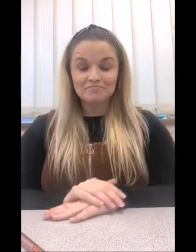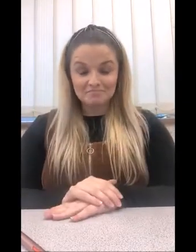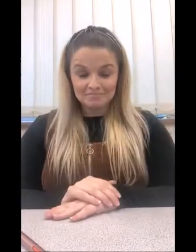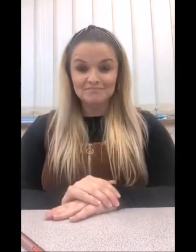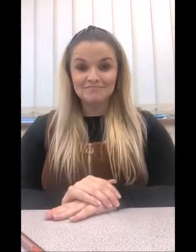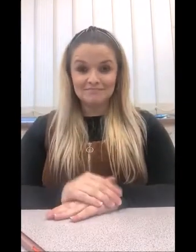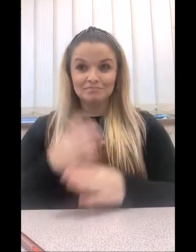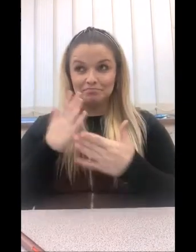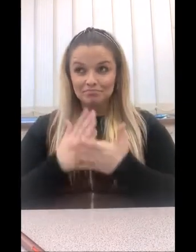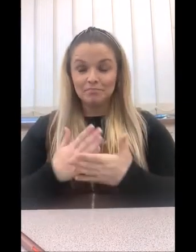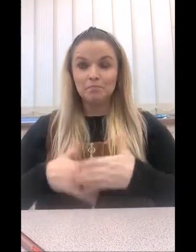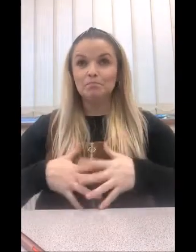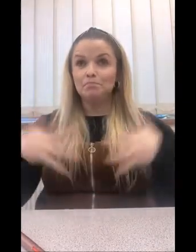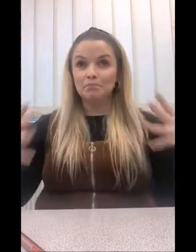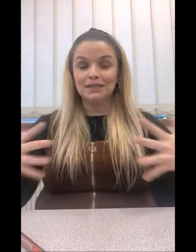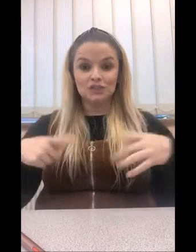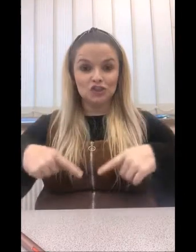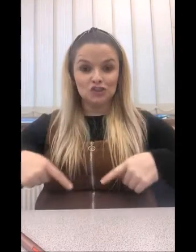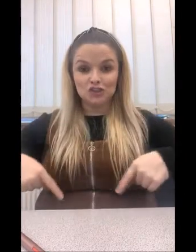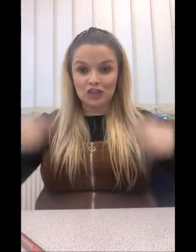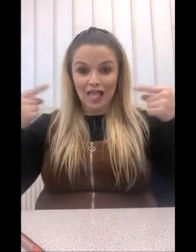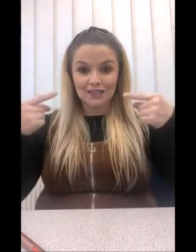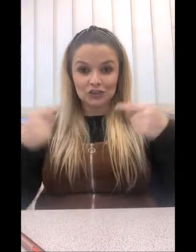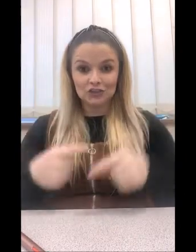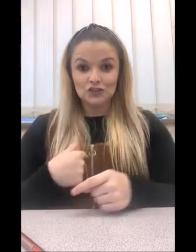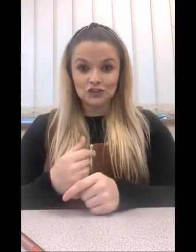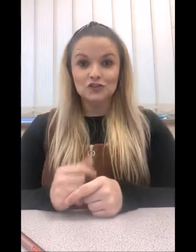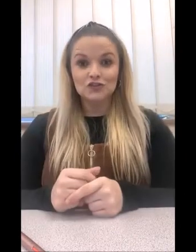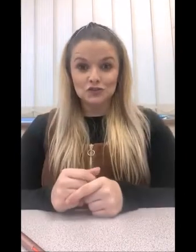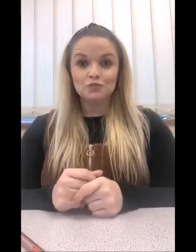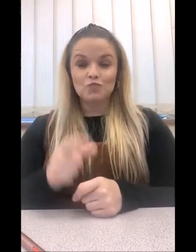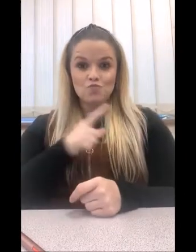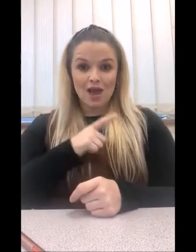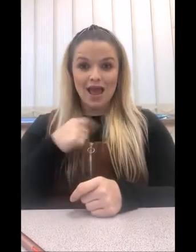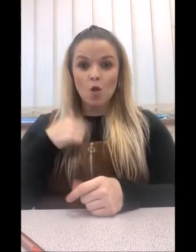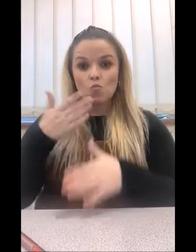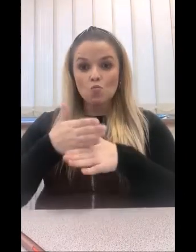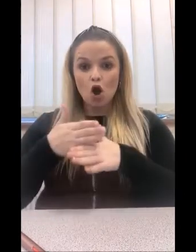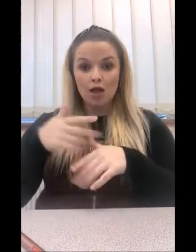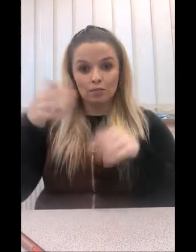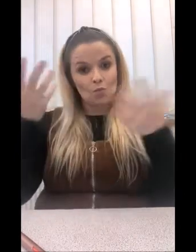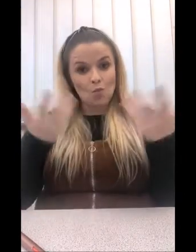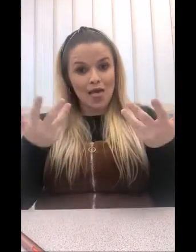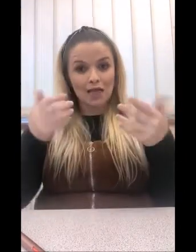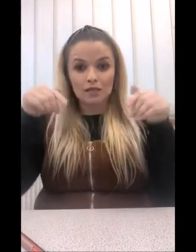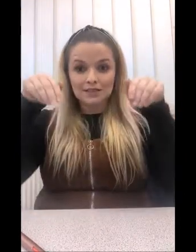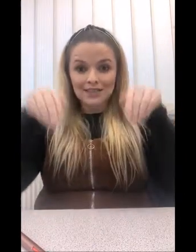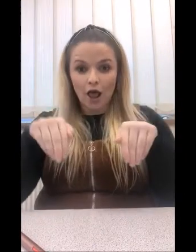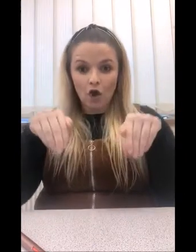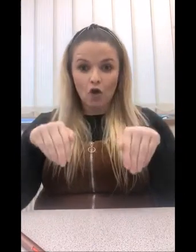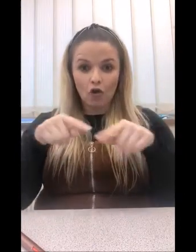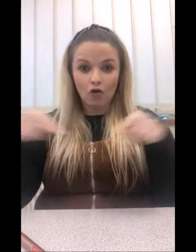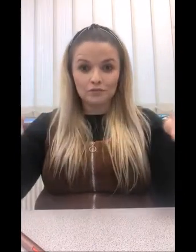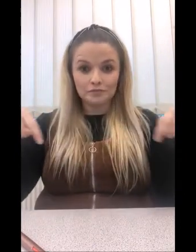hairdresser. That was a really big challenge. Why? Because I worked in a big